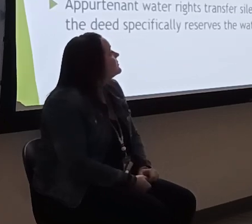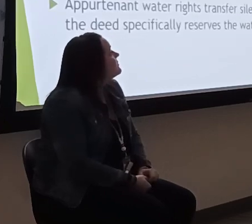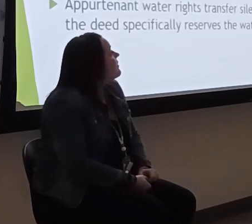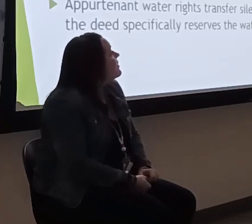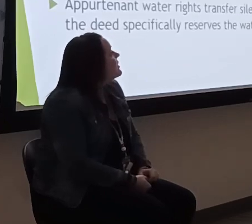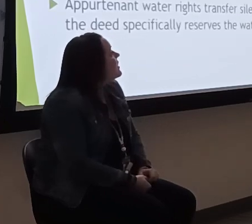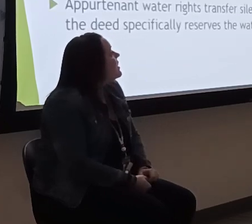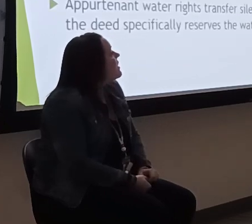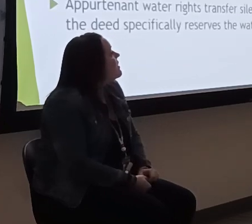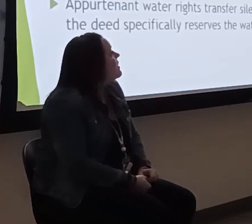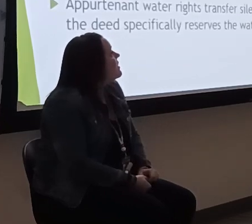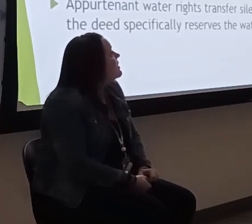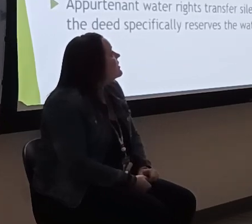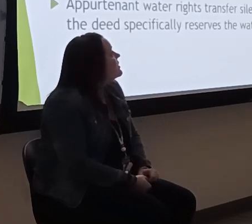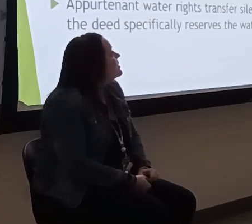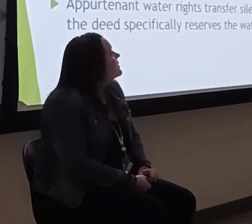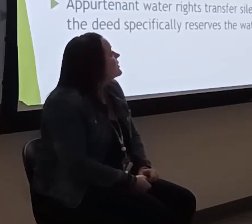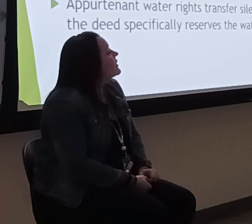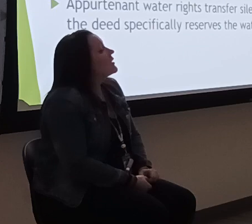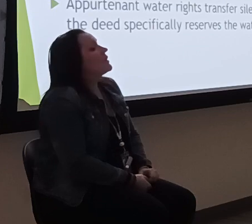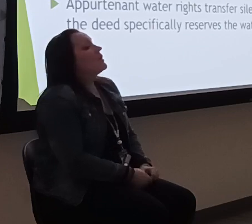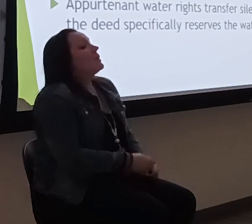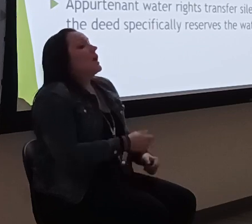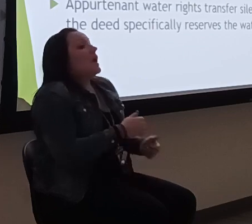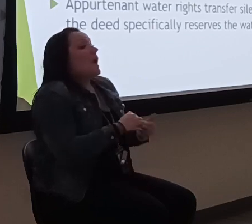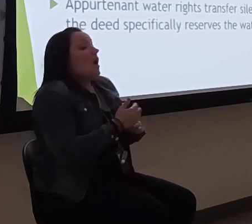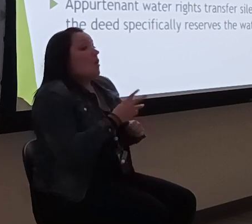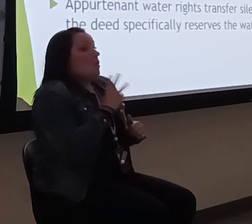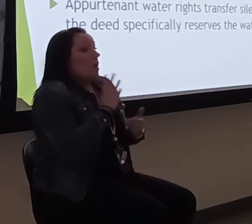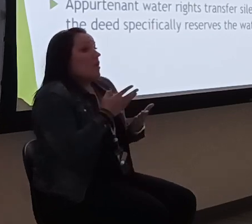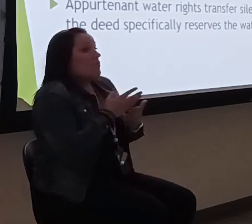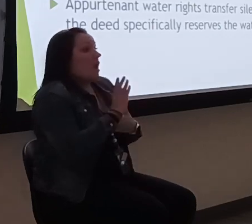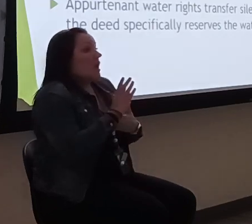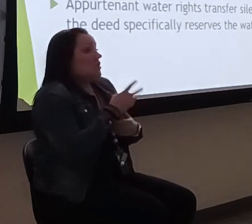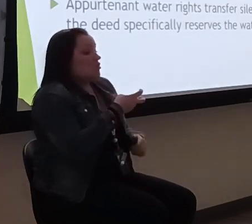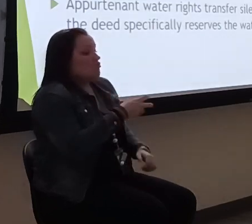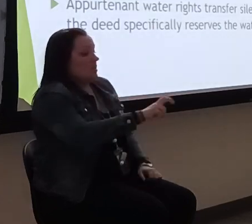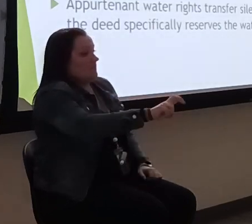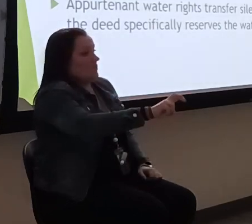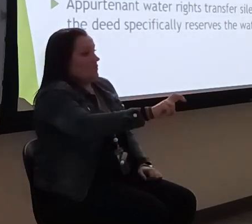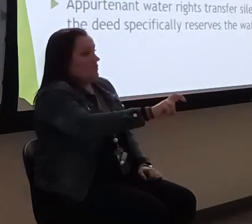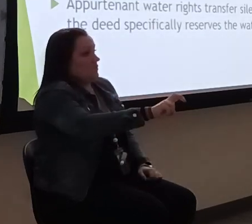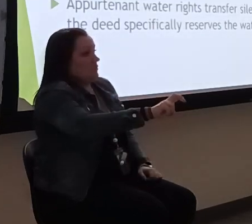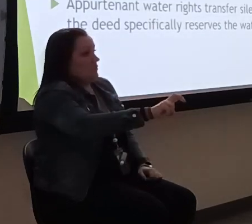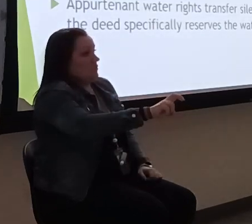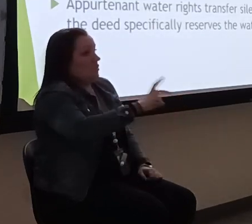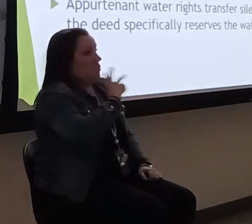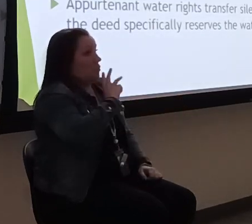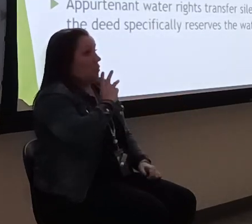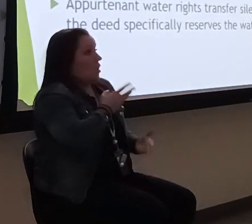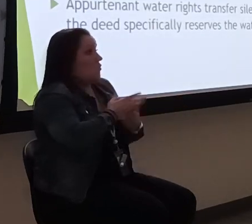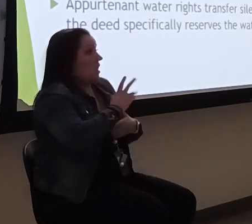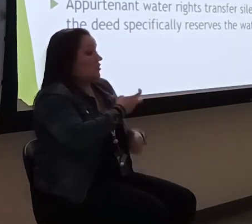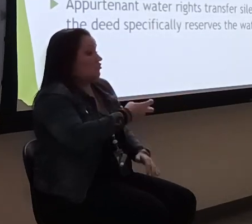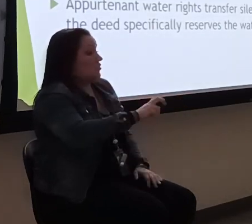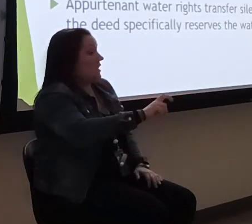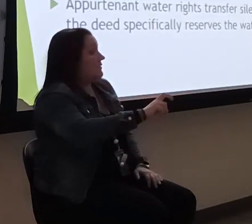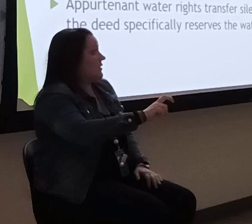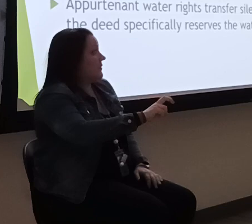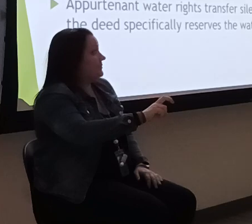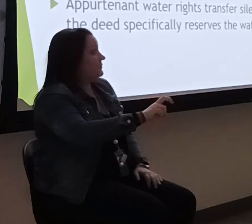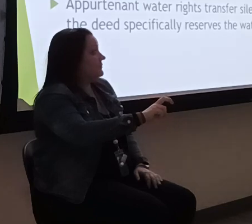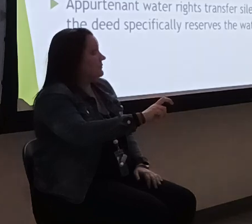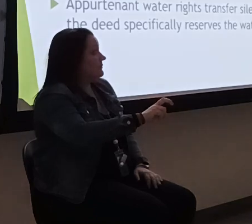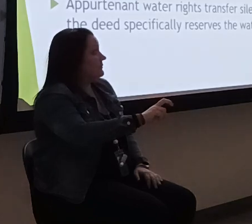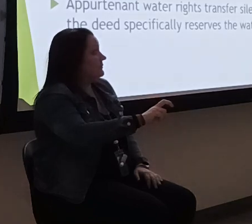So let's talk about how water rights are transferred. So water rights are transferred,